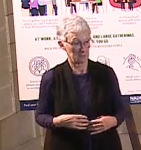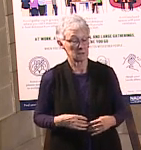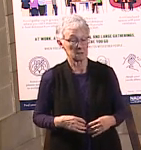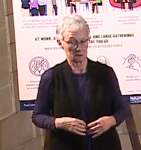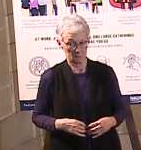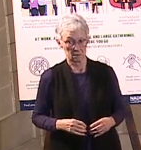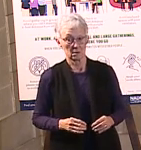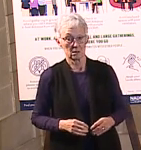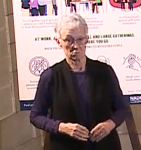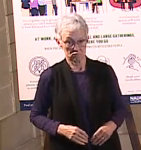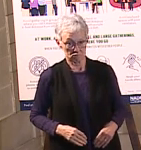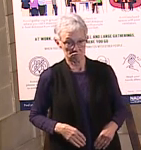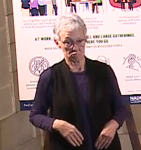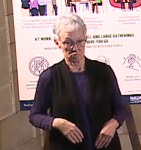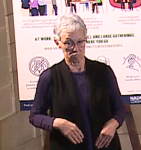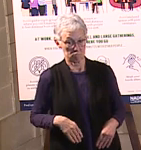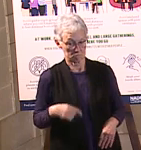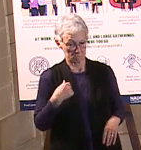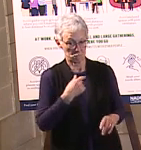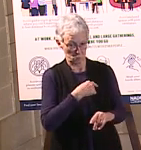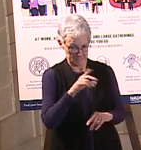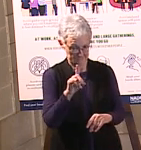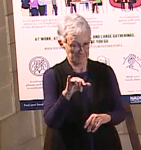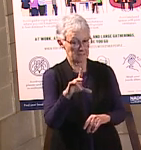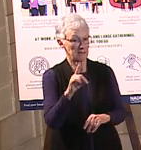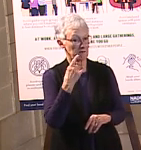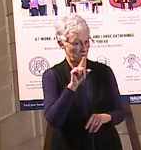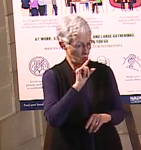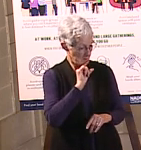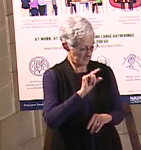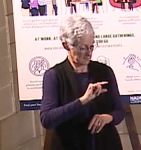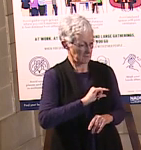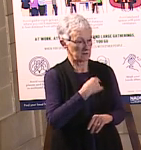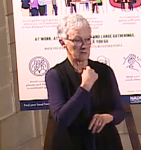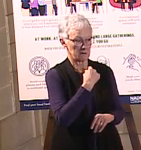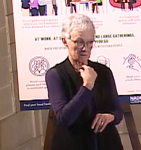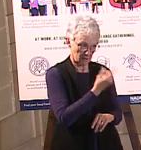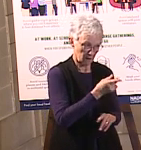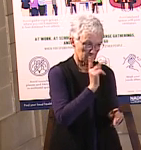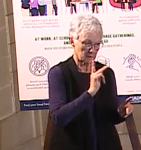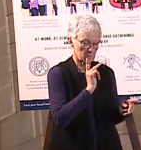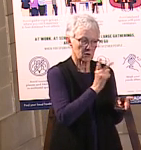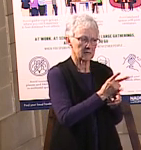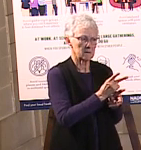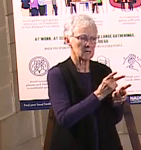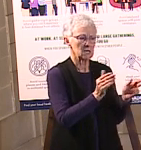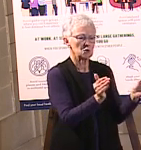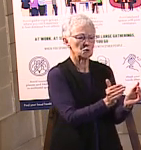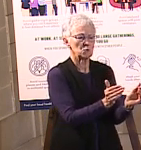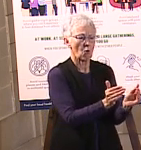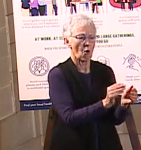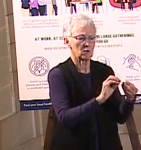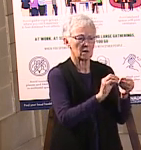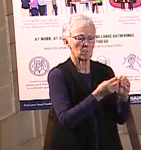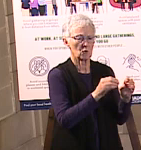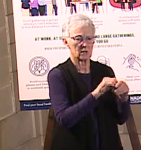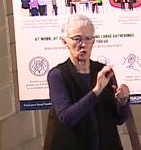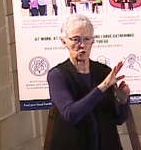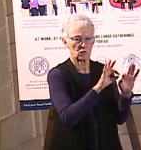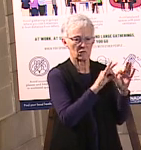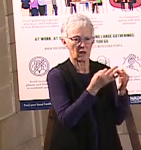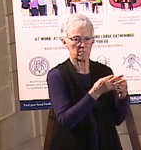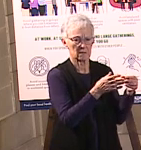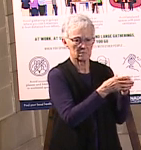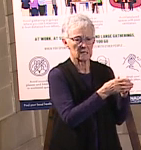small. Are we going to offer, tell people the same thing for Christmas? And I think the message is going to be, folks, you need to be thoughtful about how you